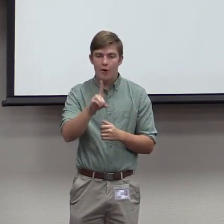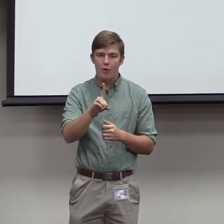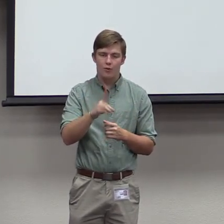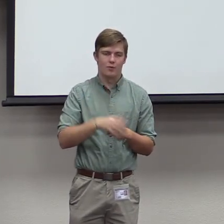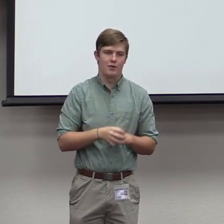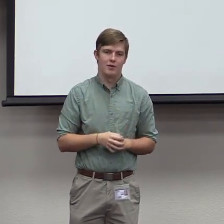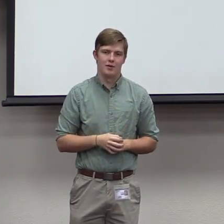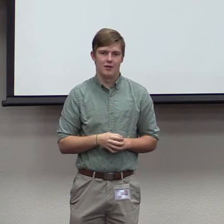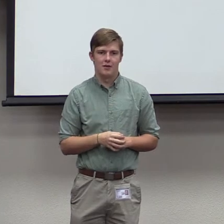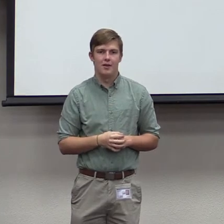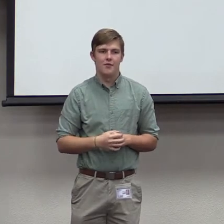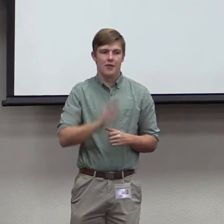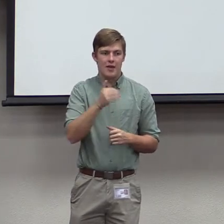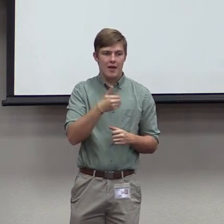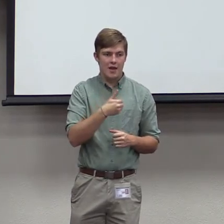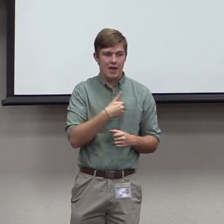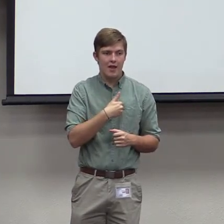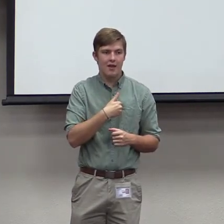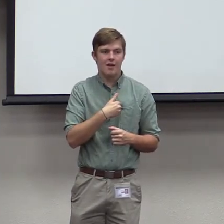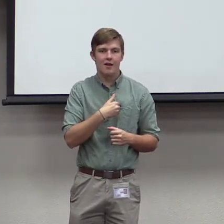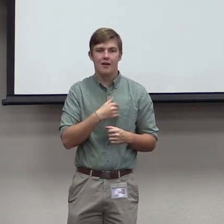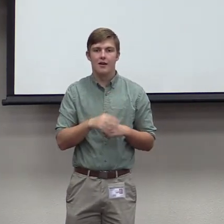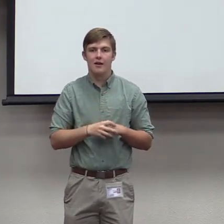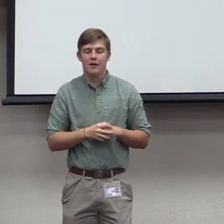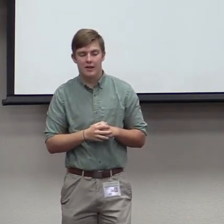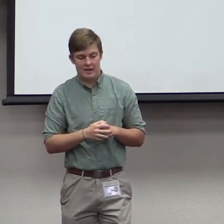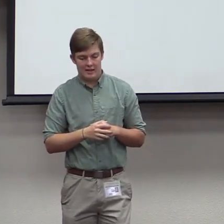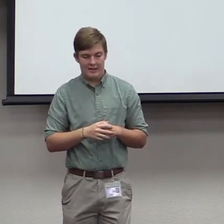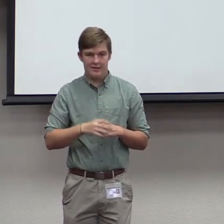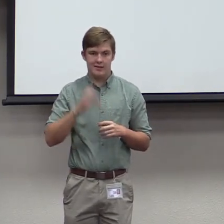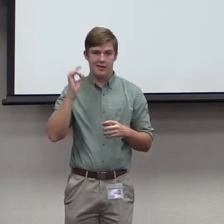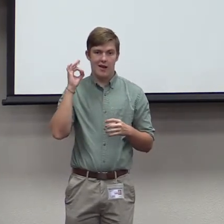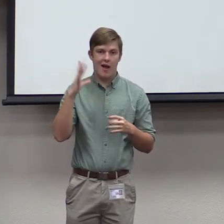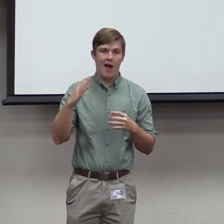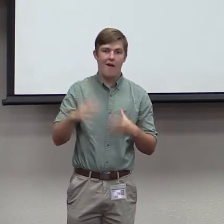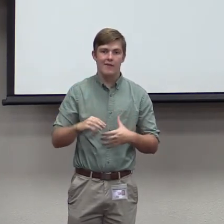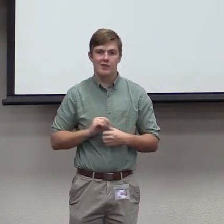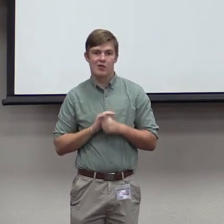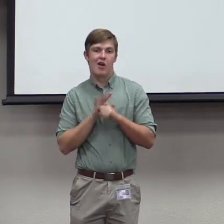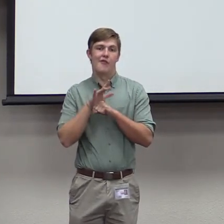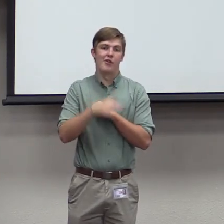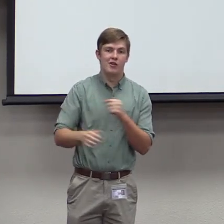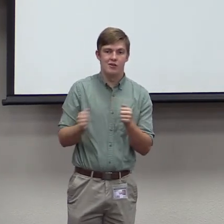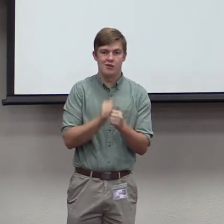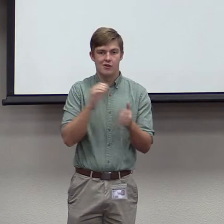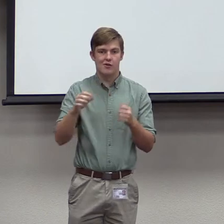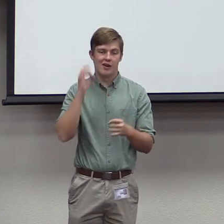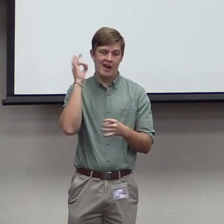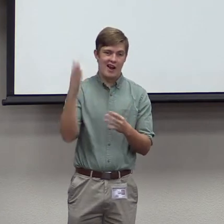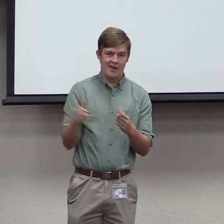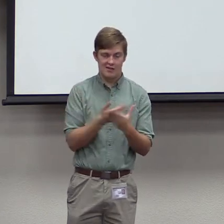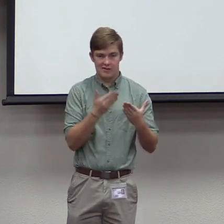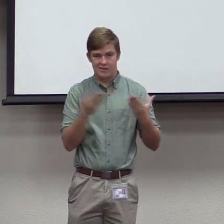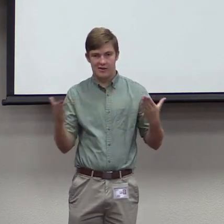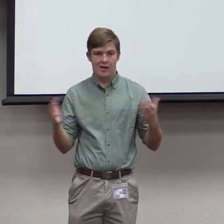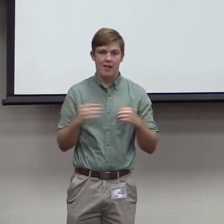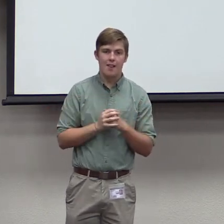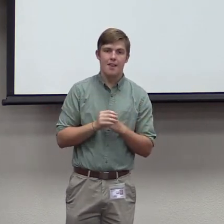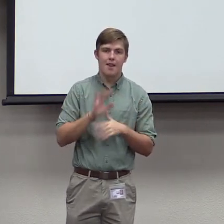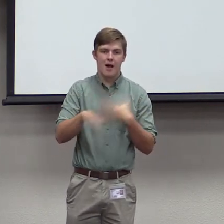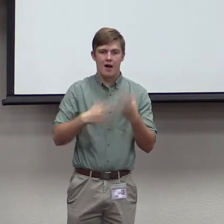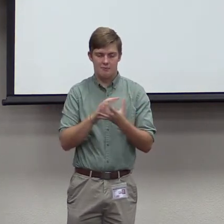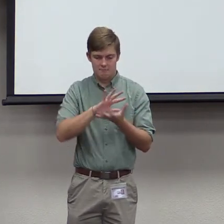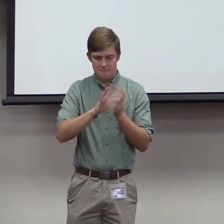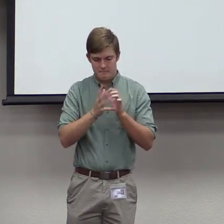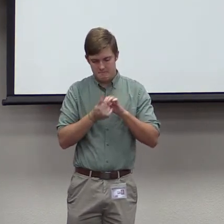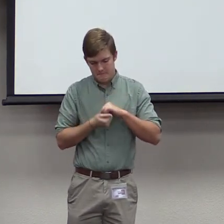His soul is an appalling dump heap overflowing with the most disgraceful assortment of deplorable rubbish imaginable, mangled up and